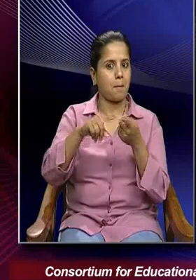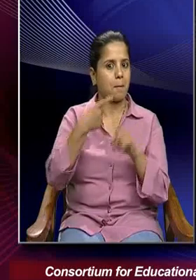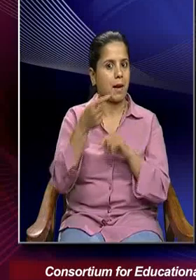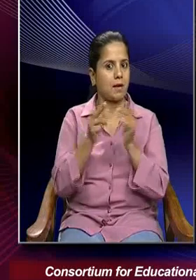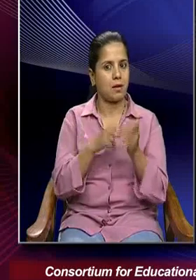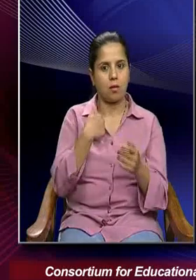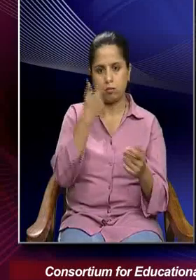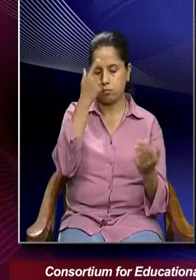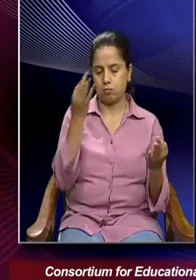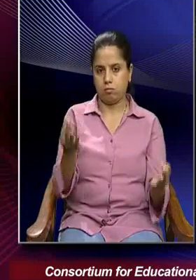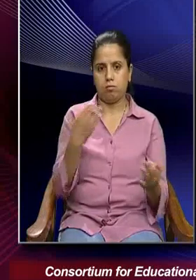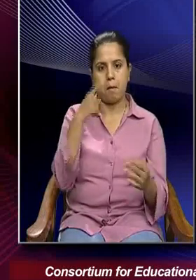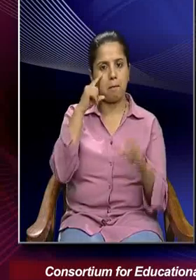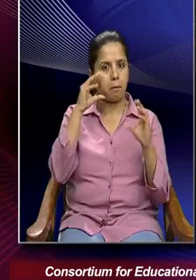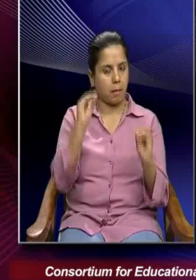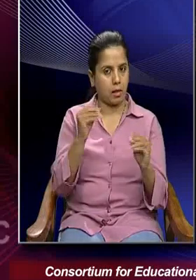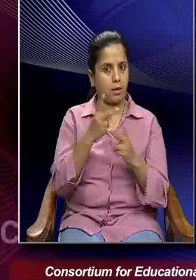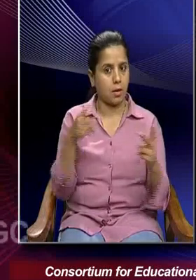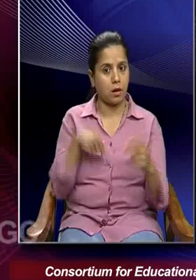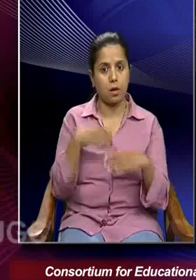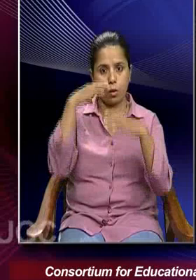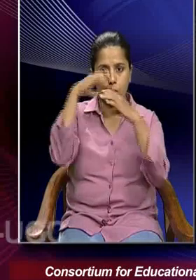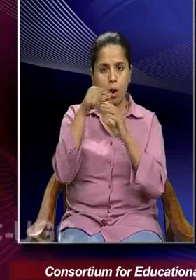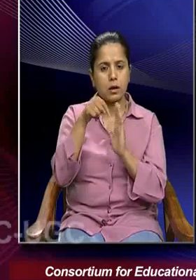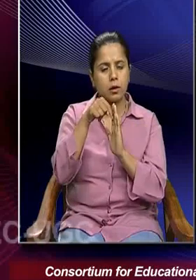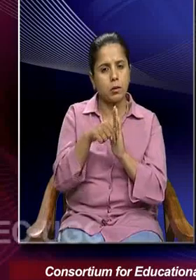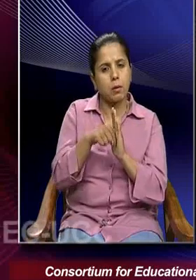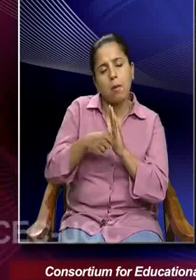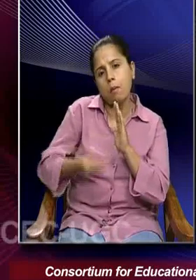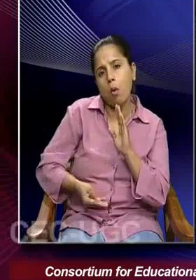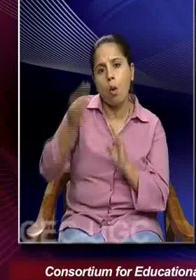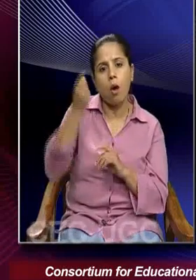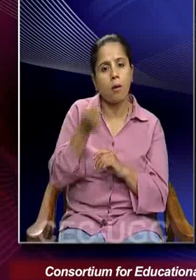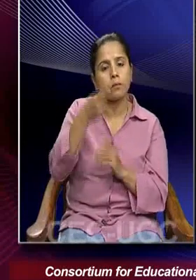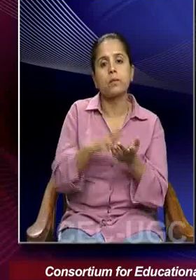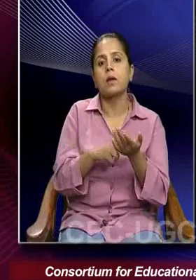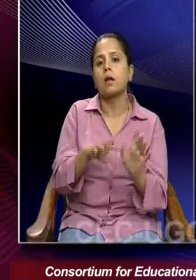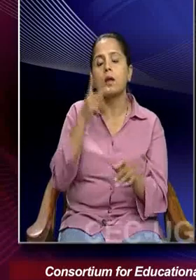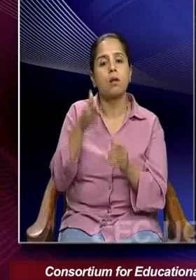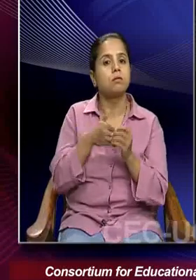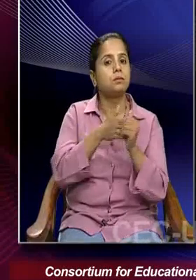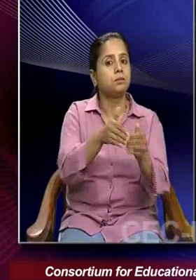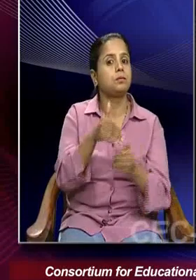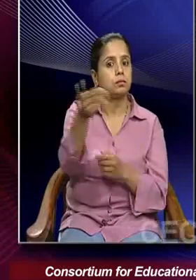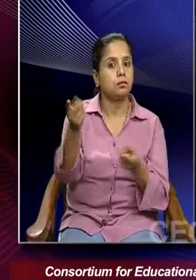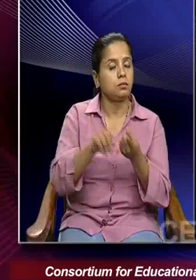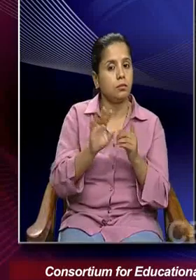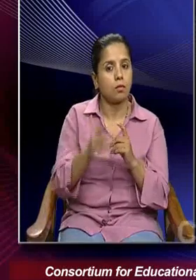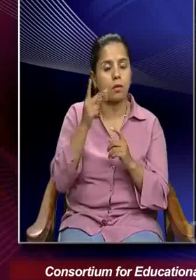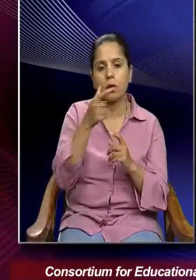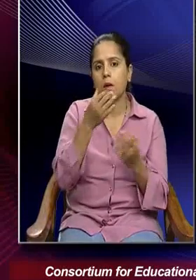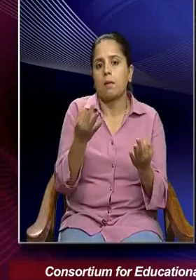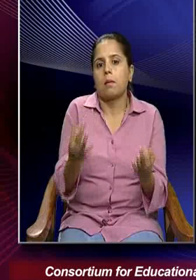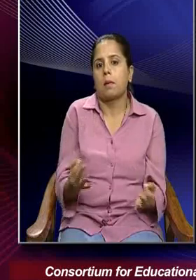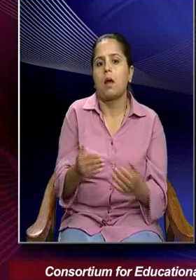So as concentration deepens through dharana, it naturally leads to a state of